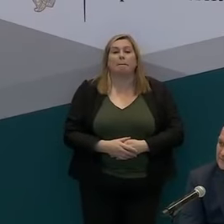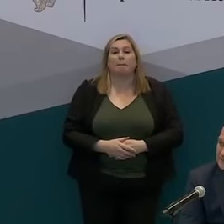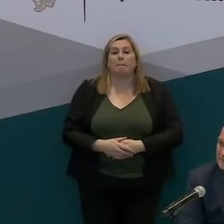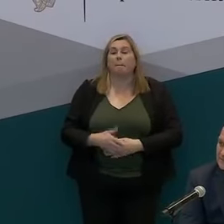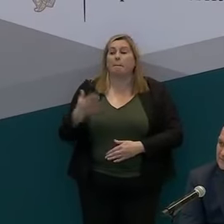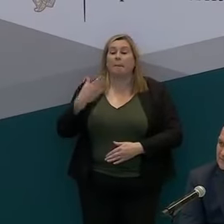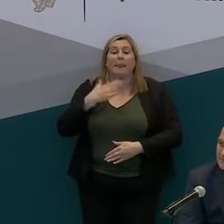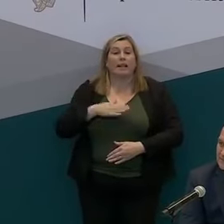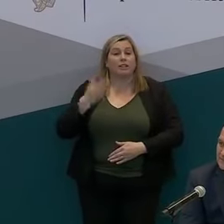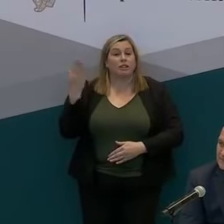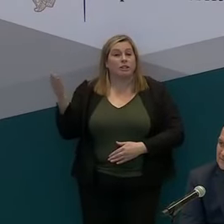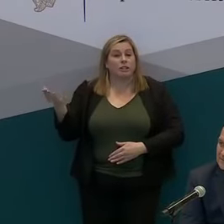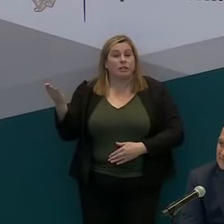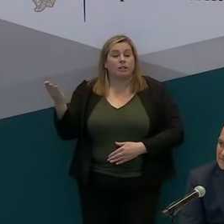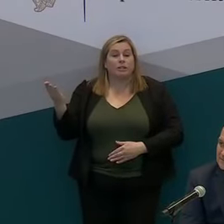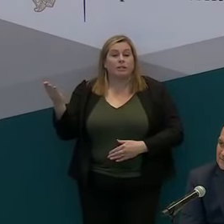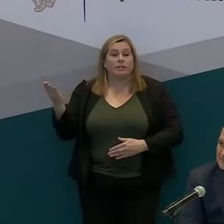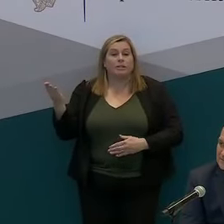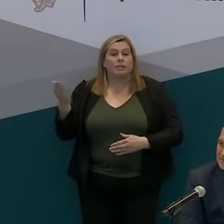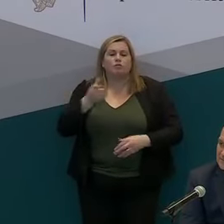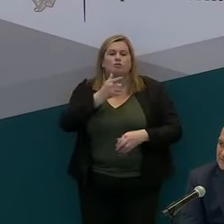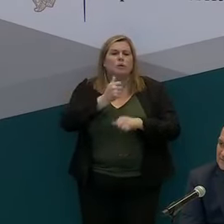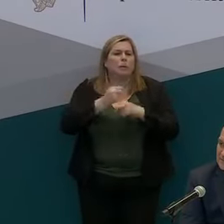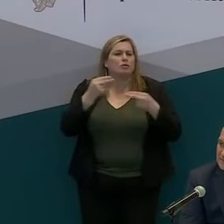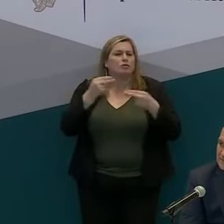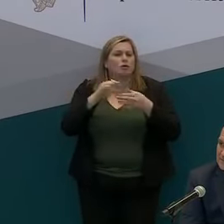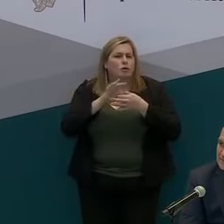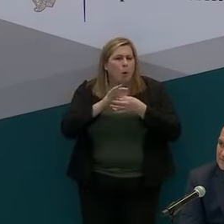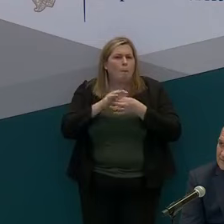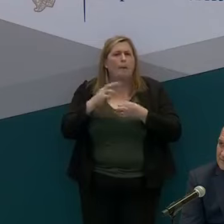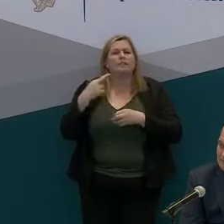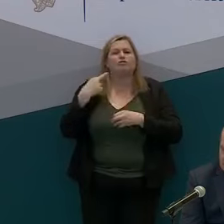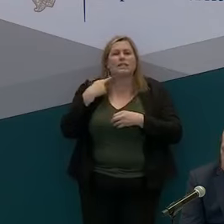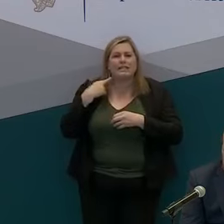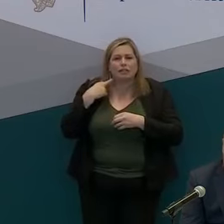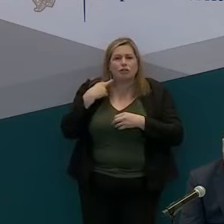Just in relation to the nursing homes and the residential